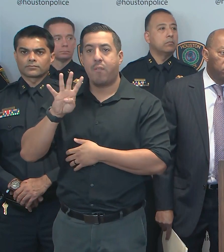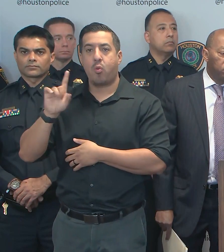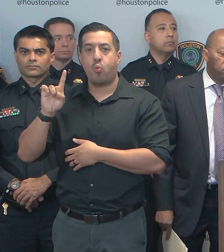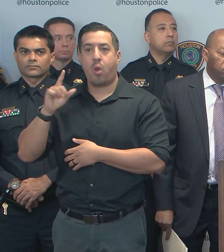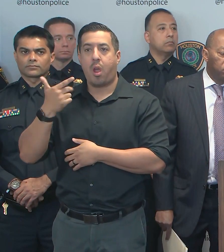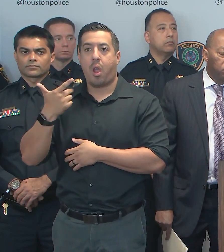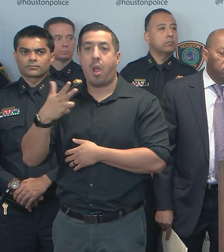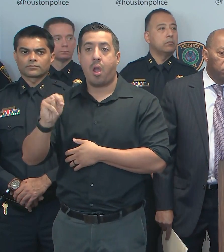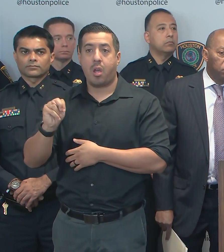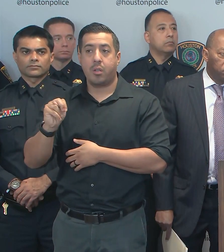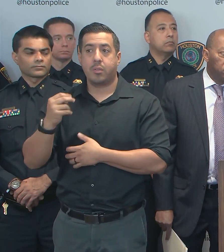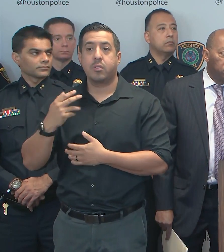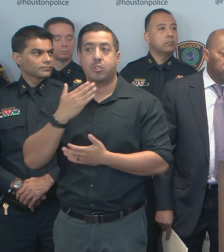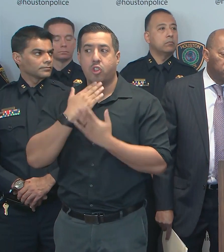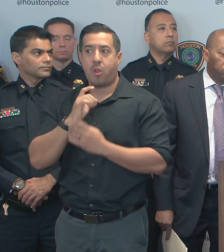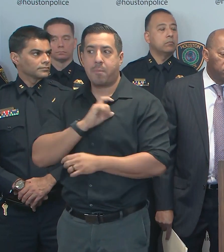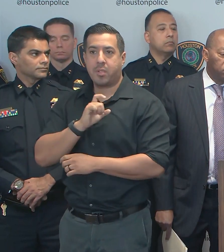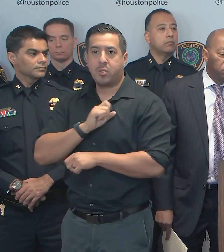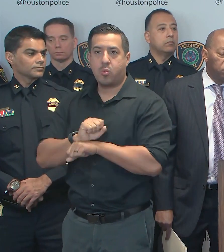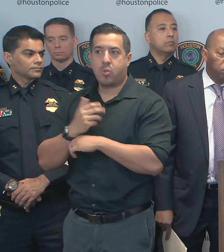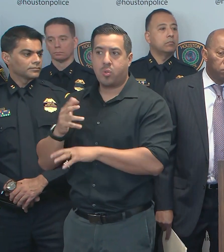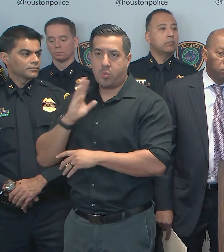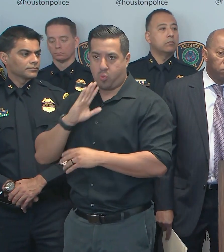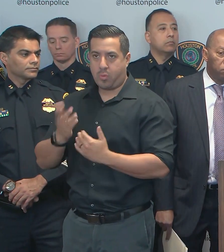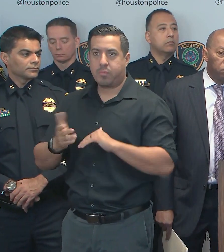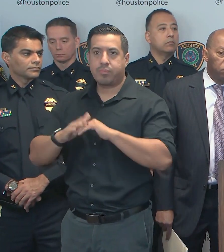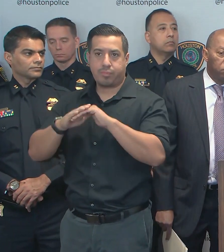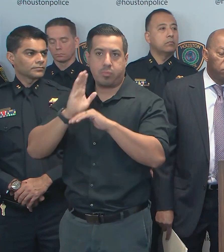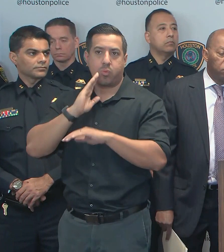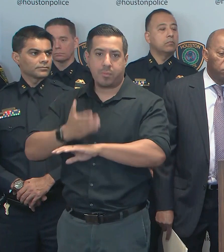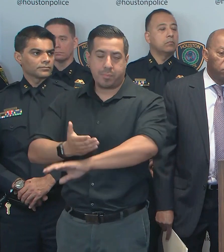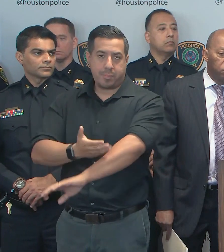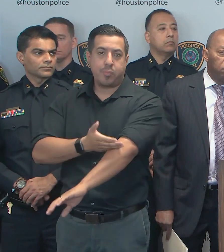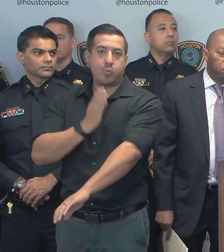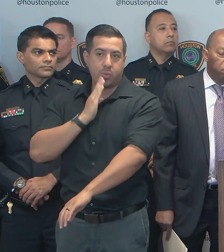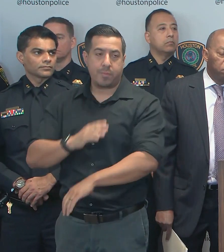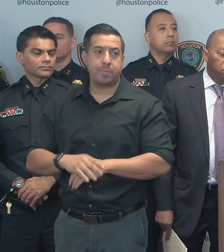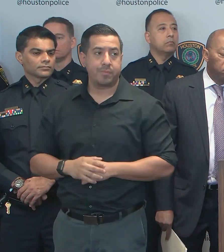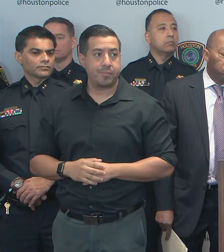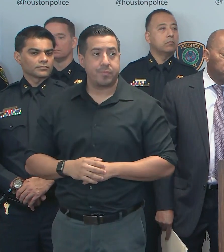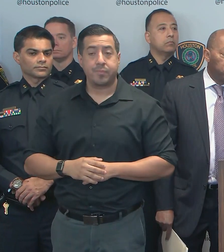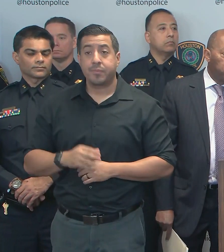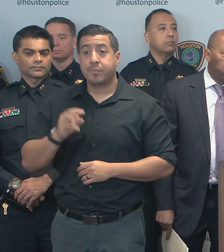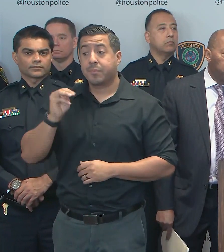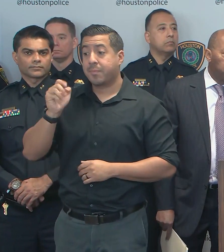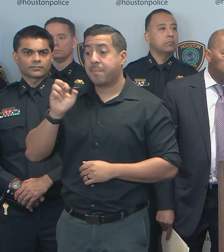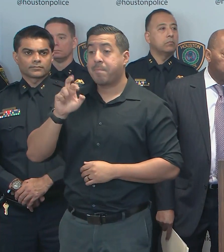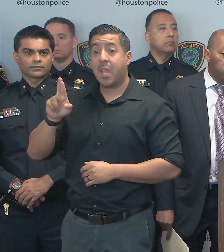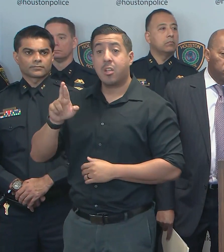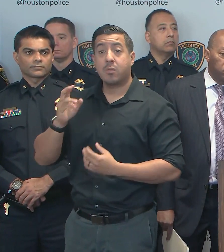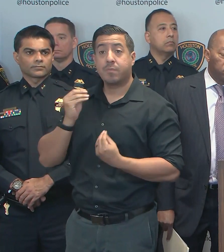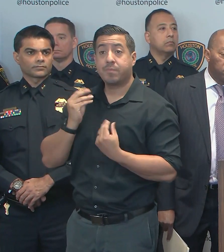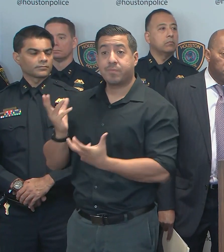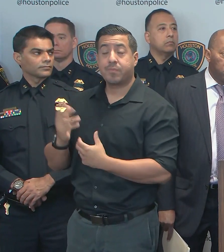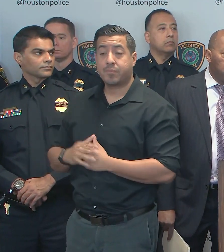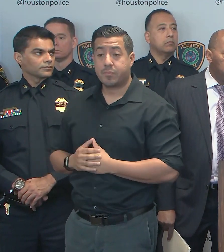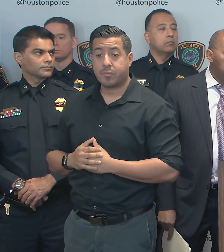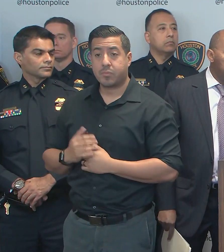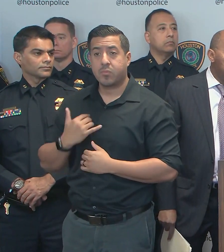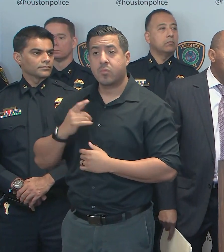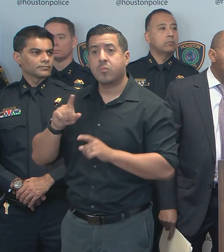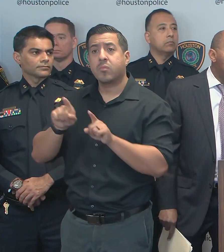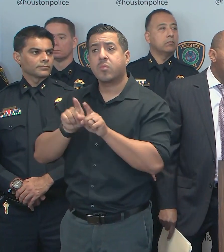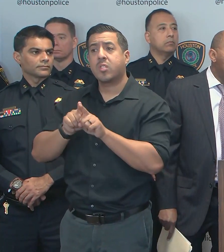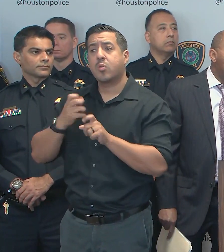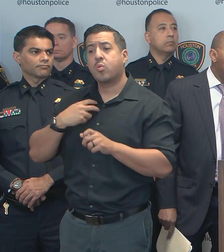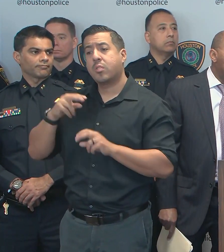6,841. So good police work, and we'll continue to do that. Mayor, we also wanted to look at